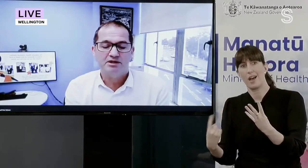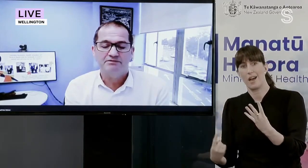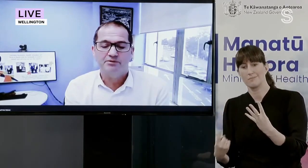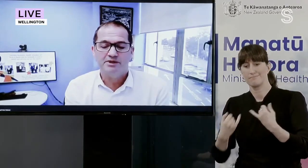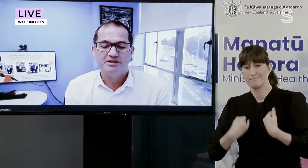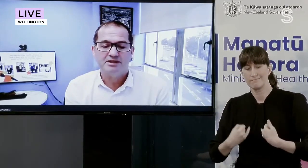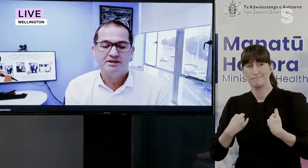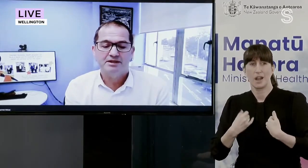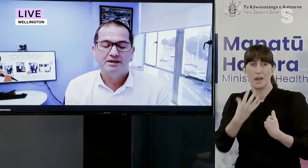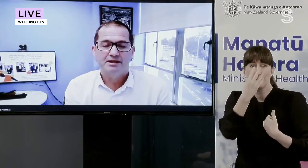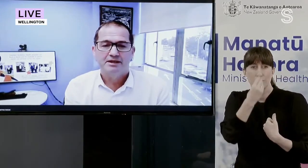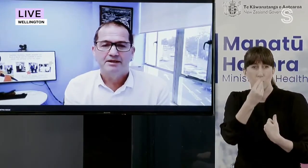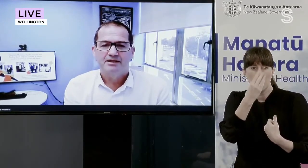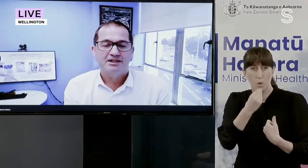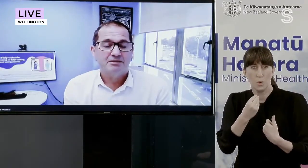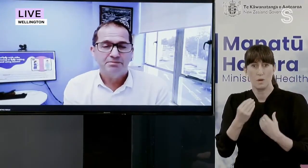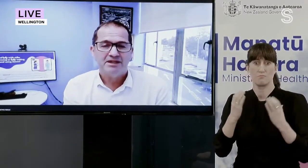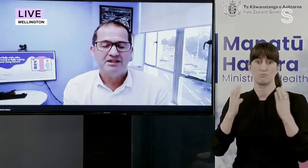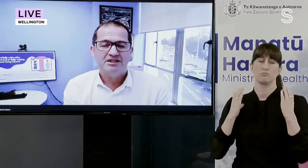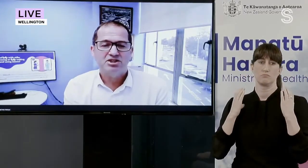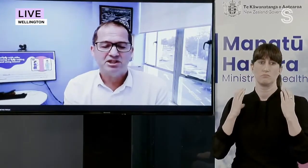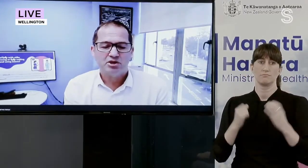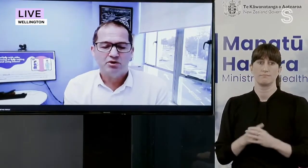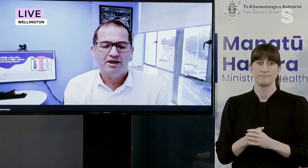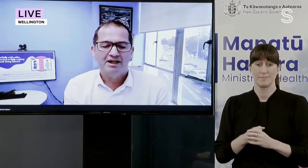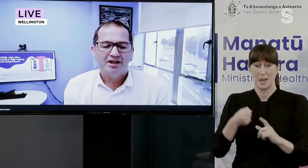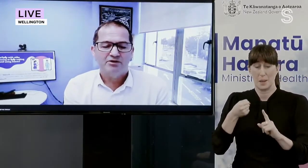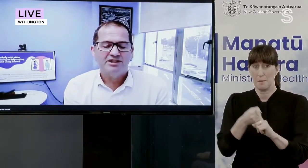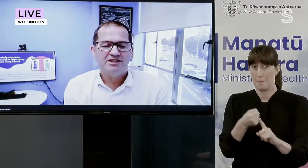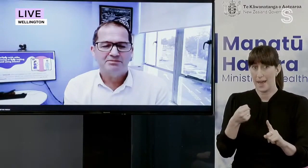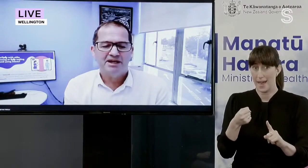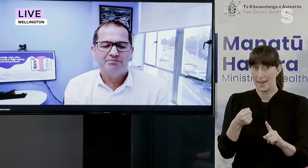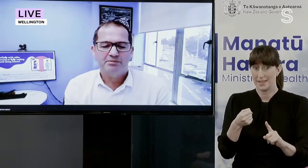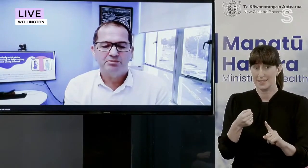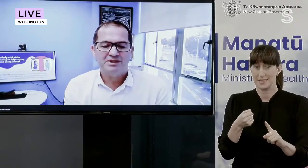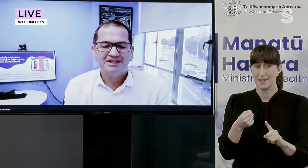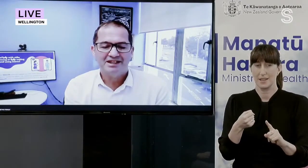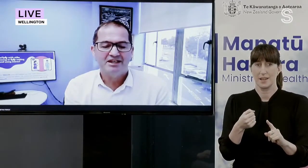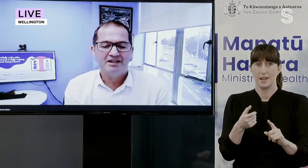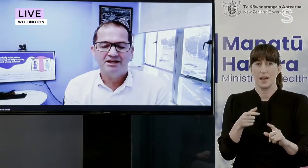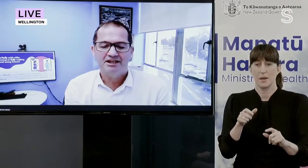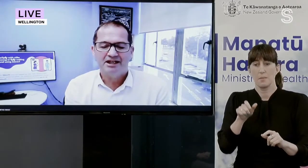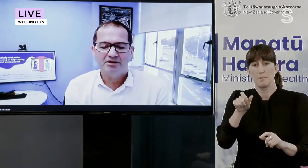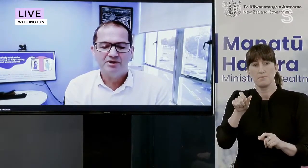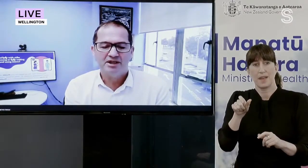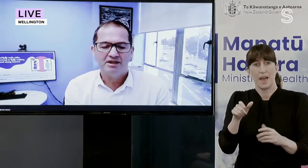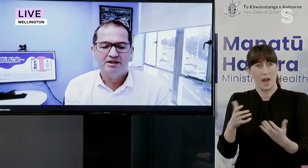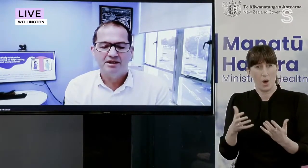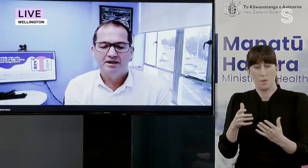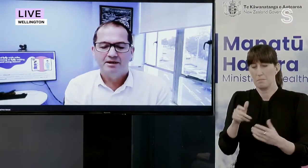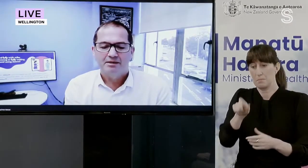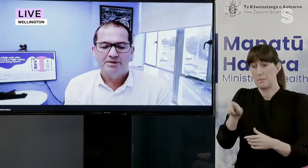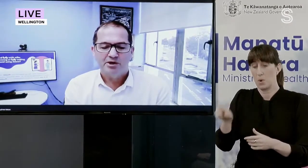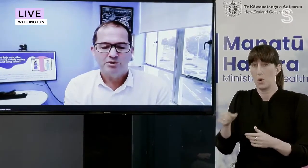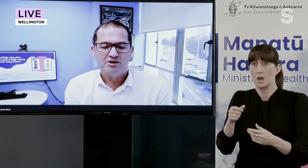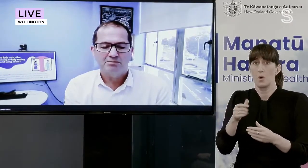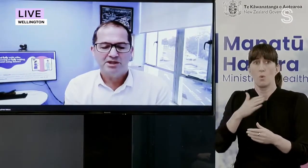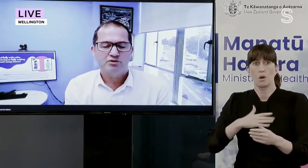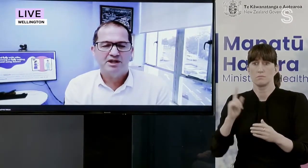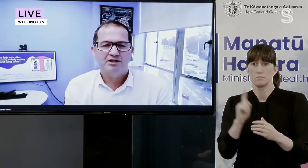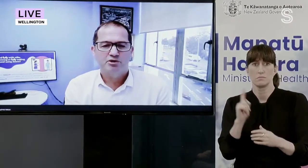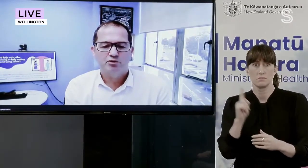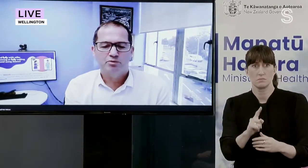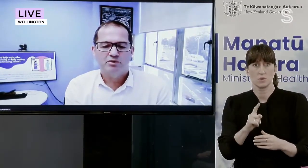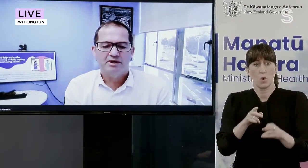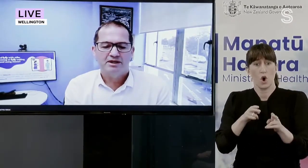including influenza. This impact isn't just on increasing demand of people seeking and needing healthcare, but also the much